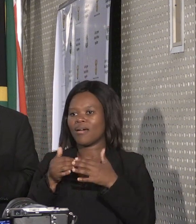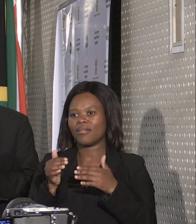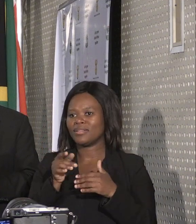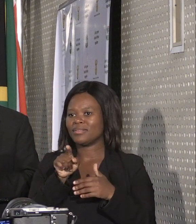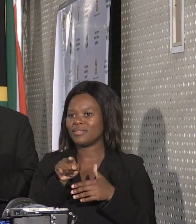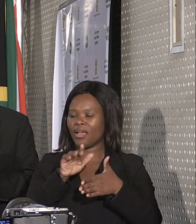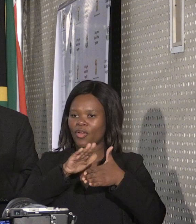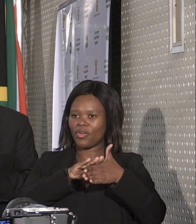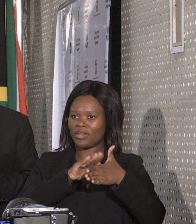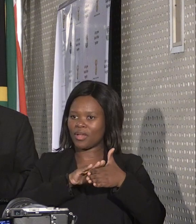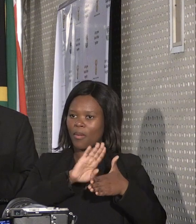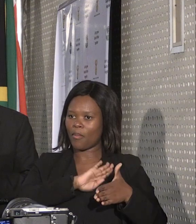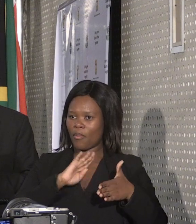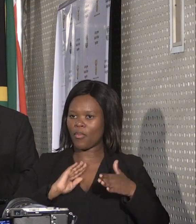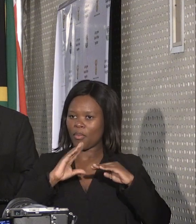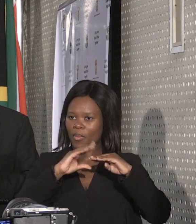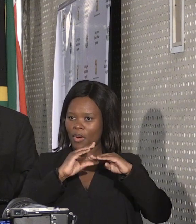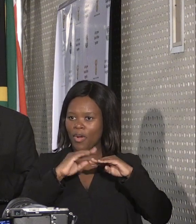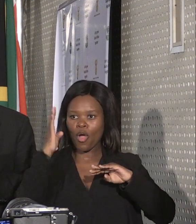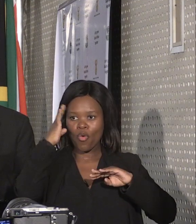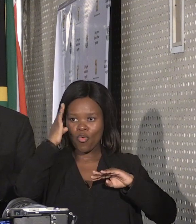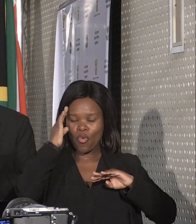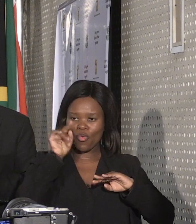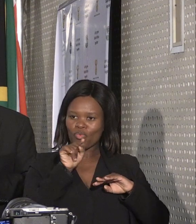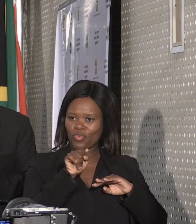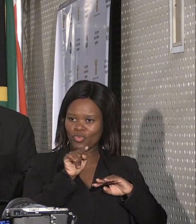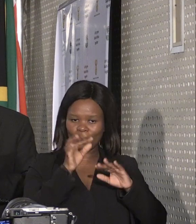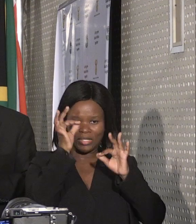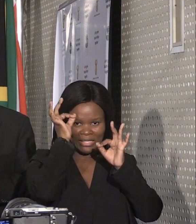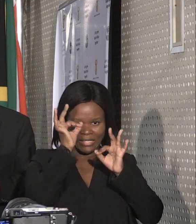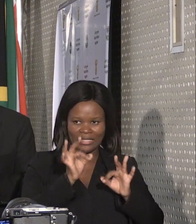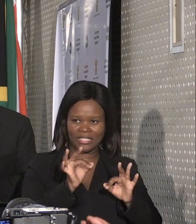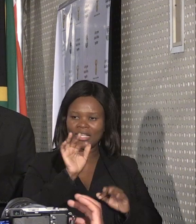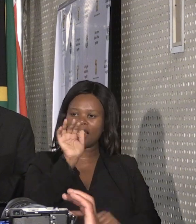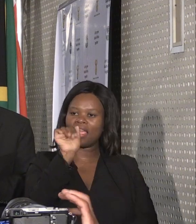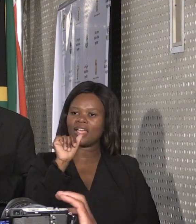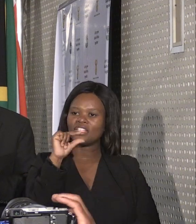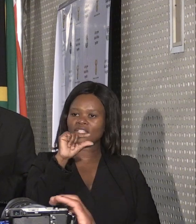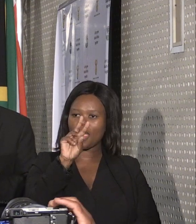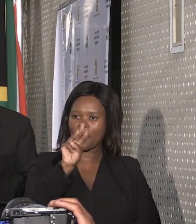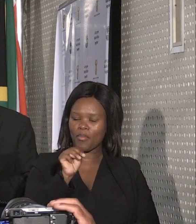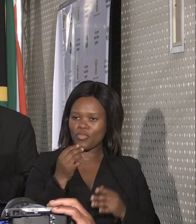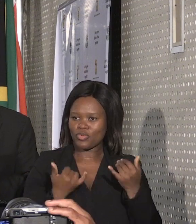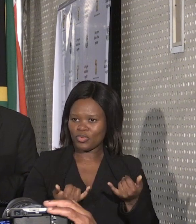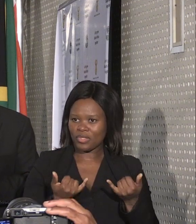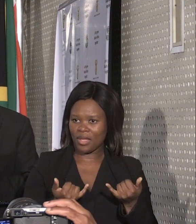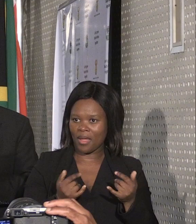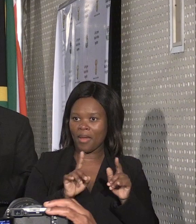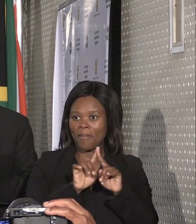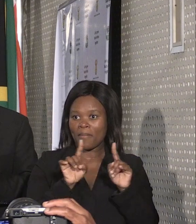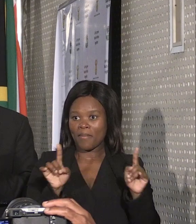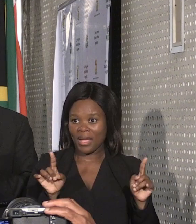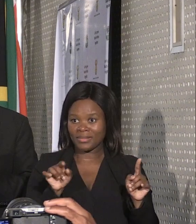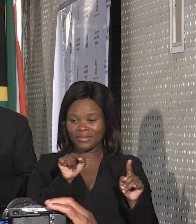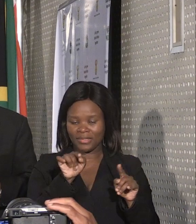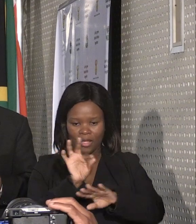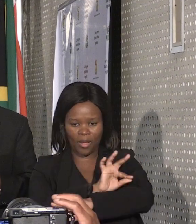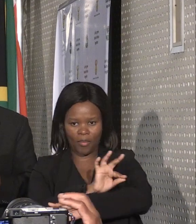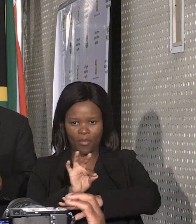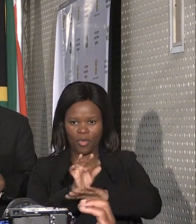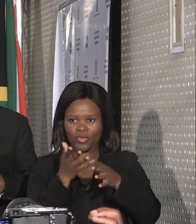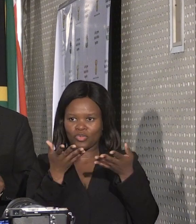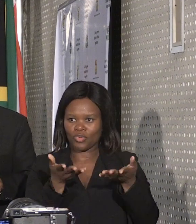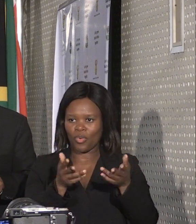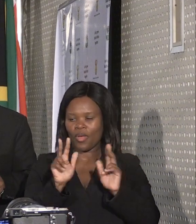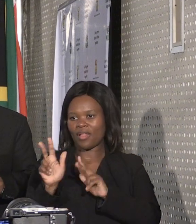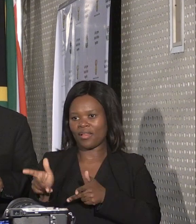knowing the decision that was possibly going to be taken in the AGM today, they opted to preempt that, in my view, and leave. Just